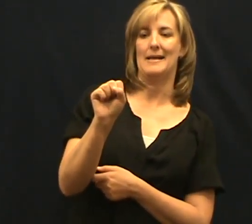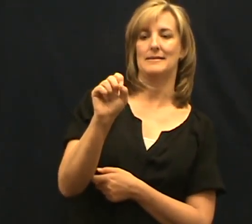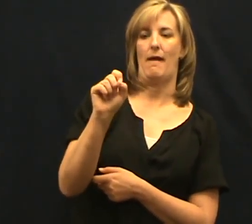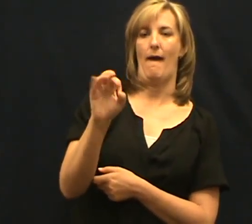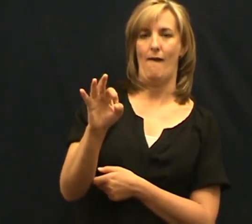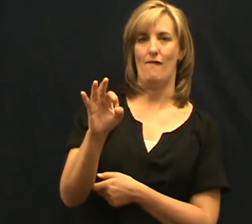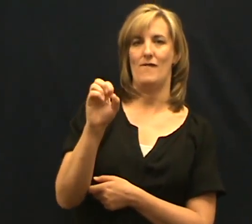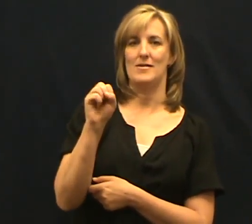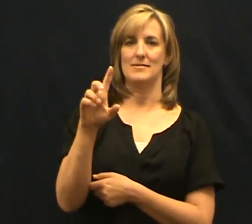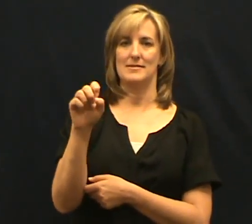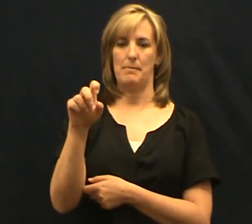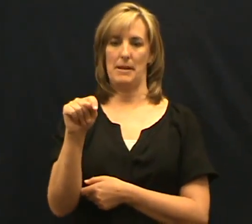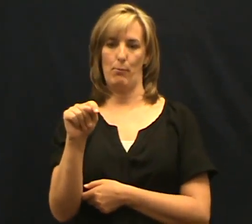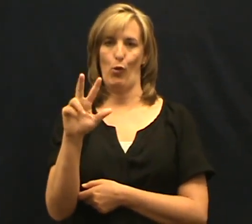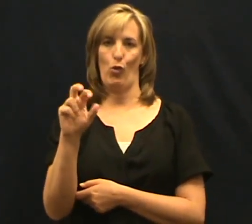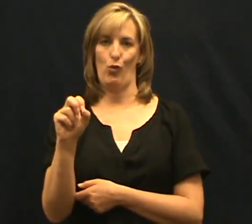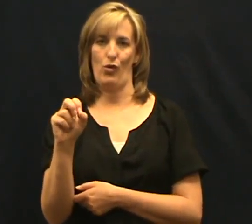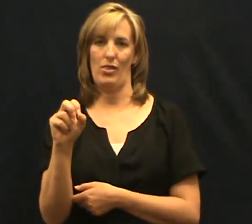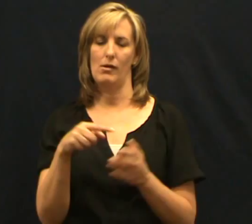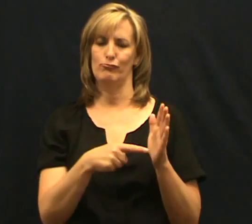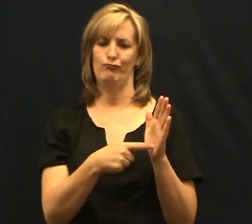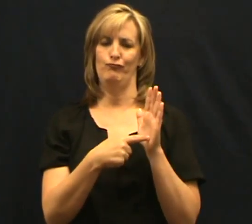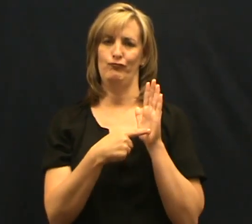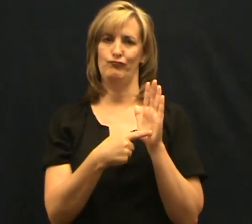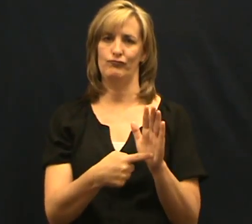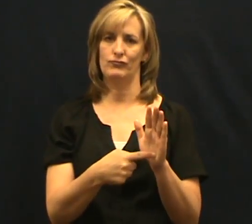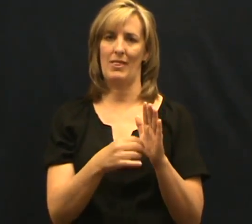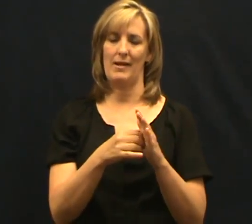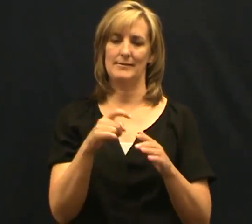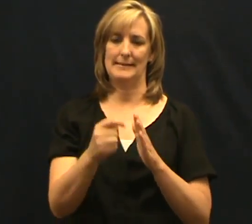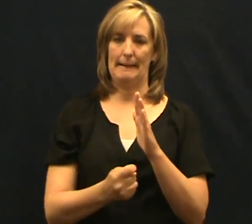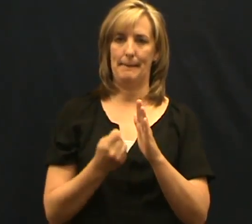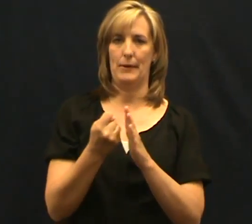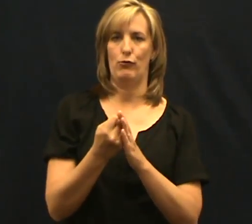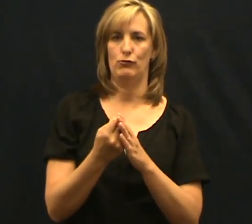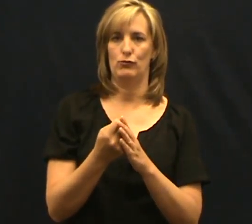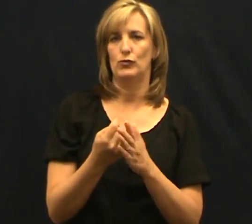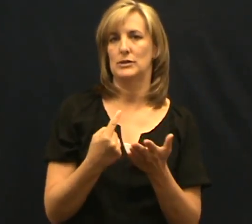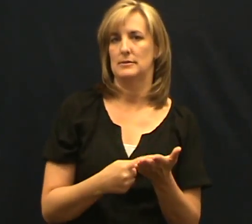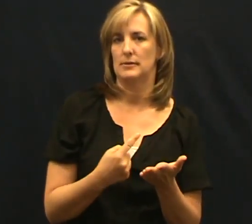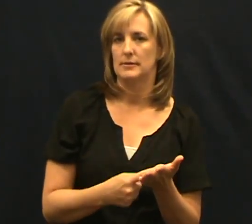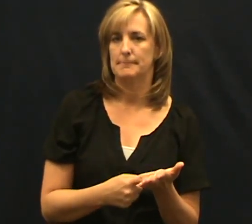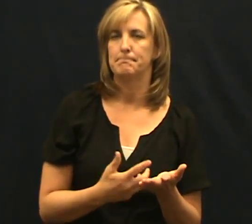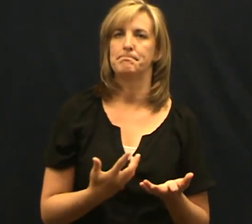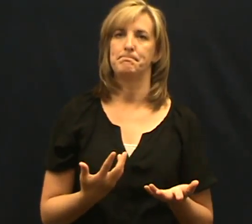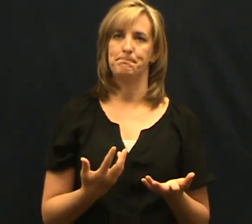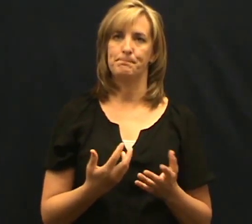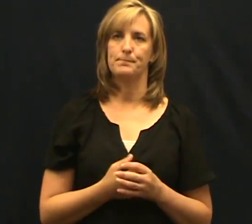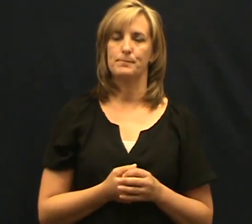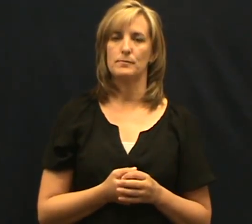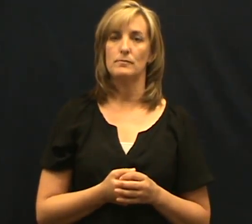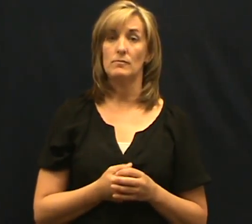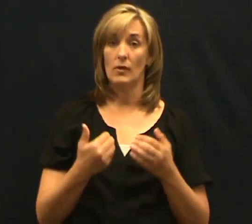and whatever, for that to indicate the period that we're talking about. So then you have an asset section that you